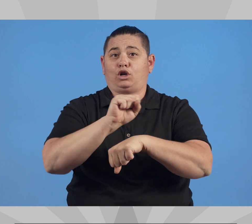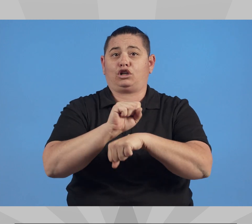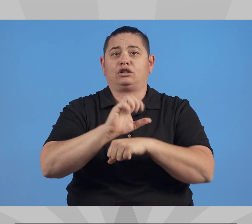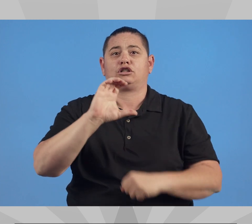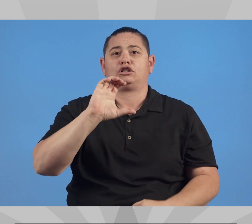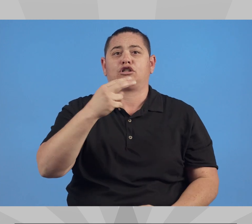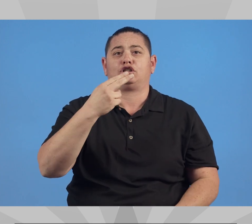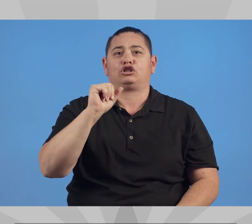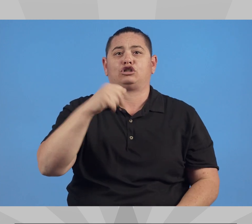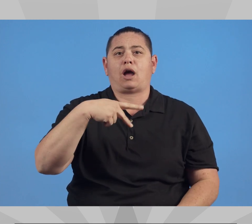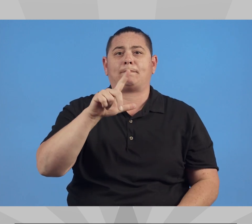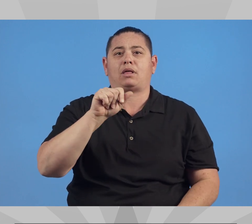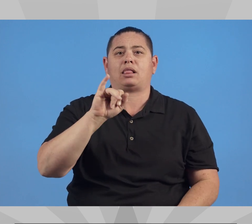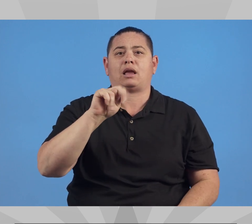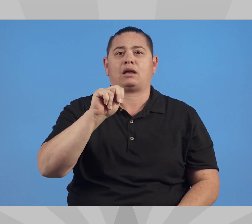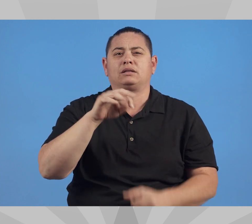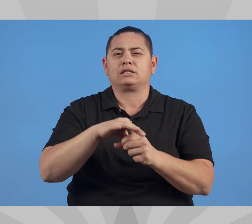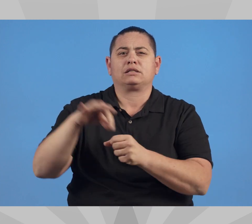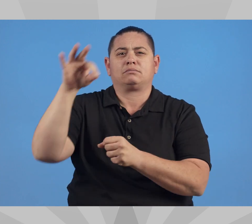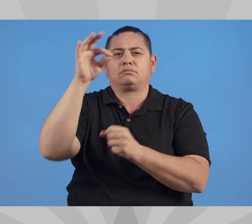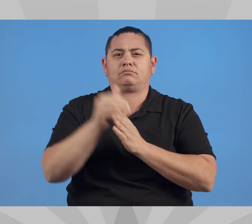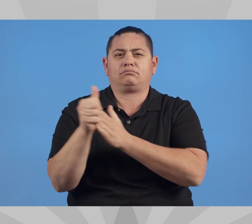offering spiritual guidance and support.